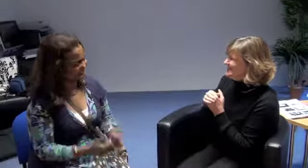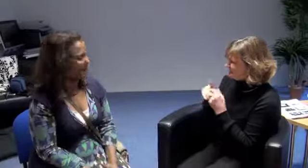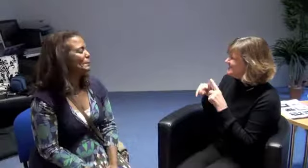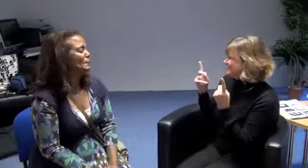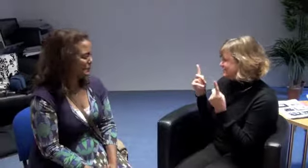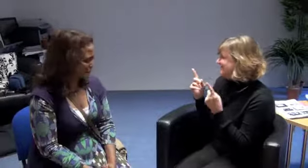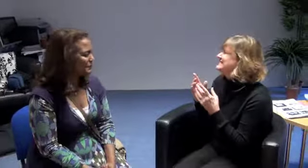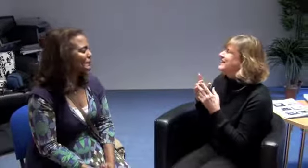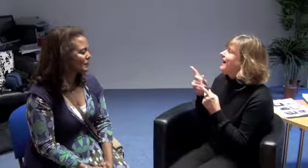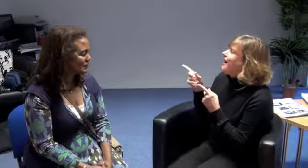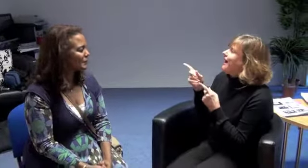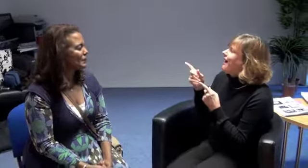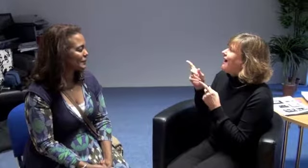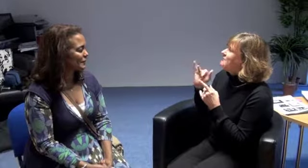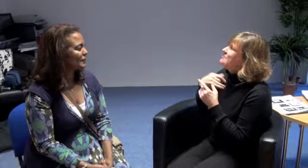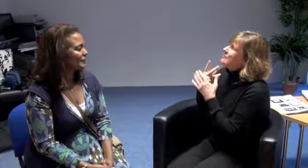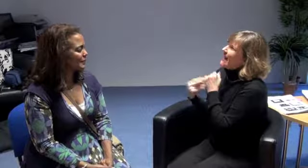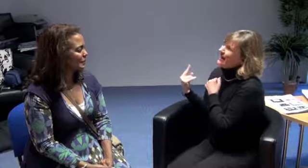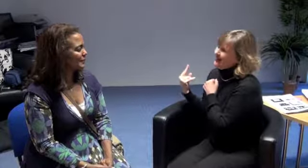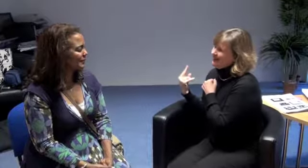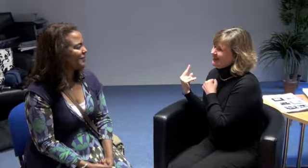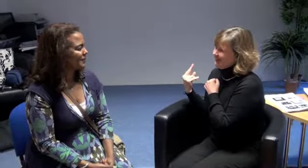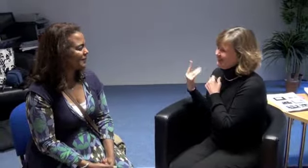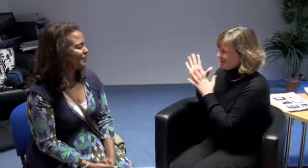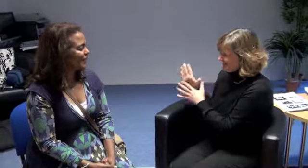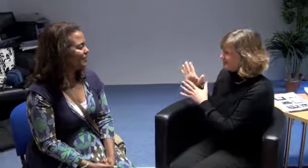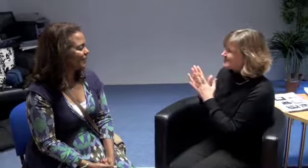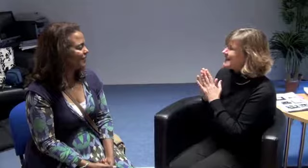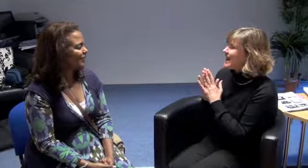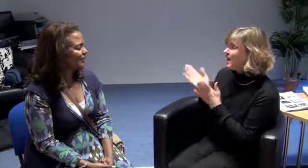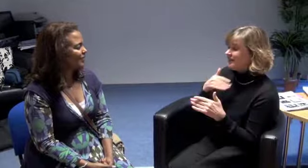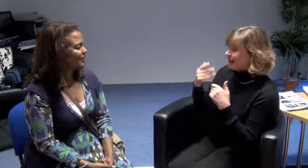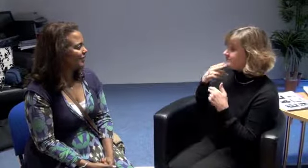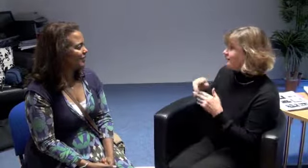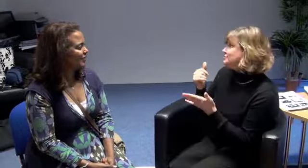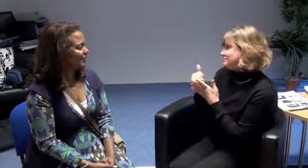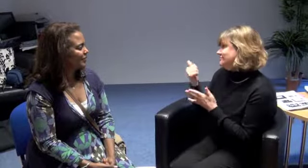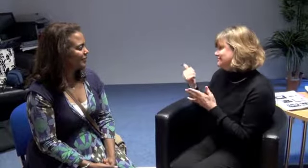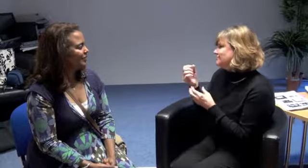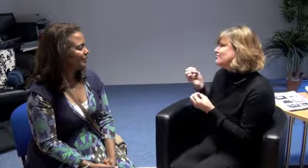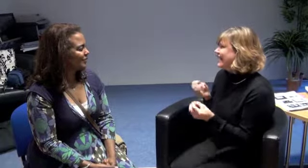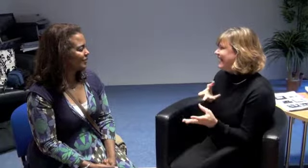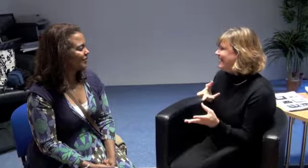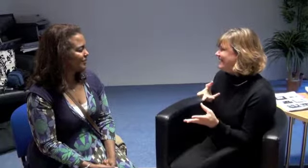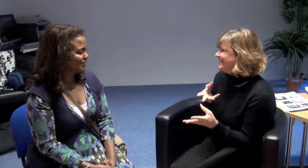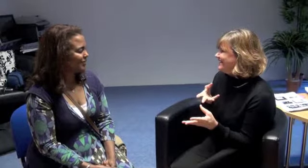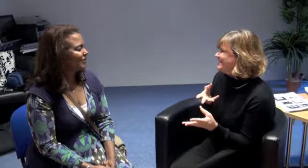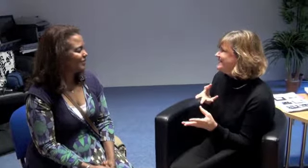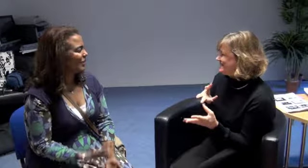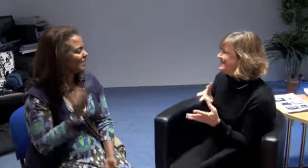I'm from Scotland. Of course, the education is different. Yes, but I'm still bilingual. And this afternoon was great as well, the